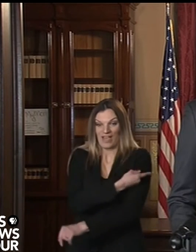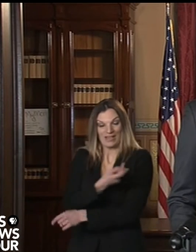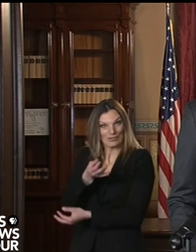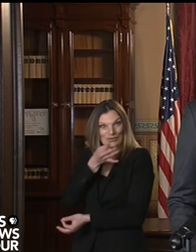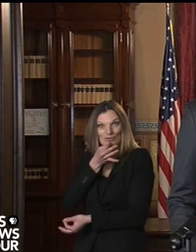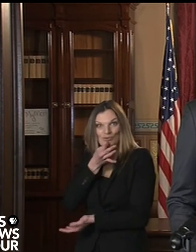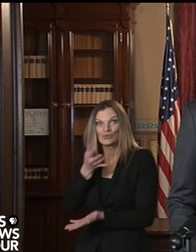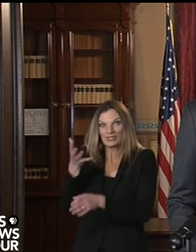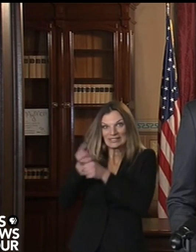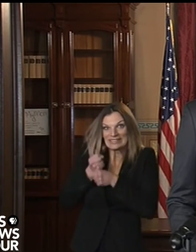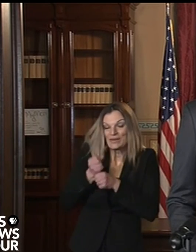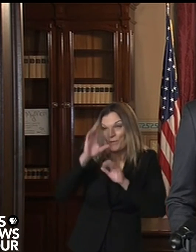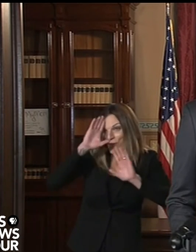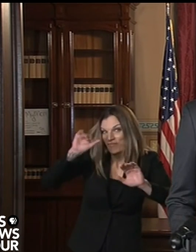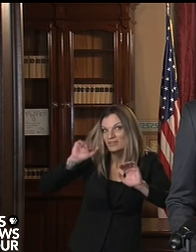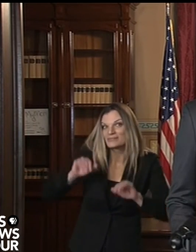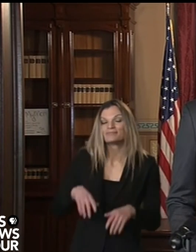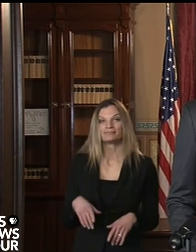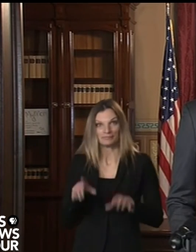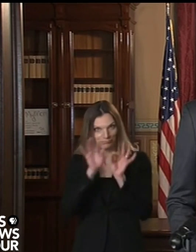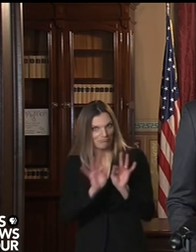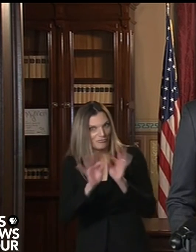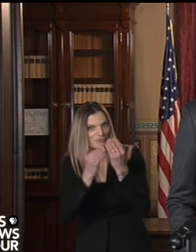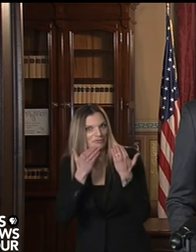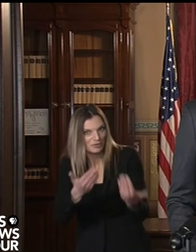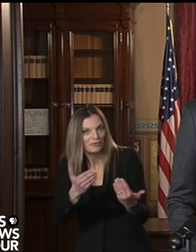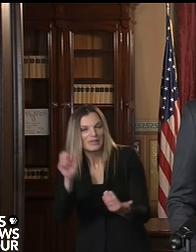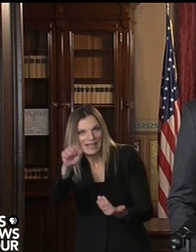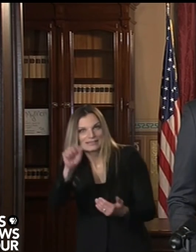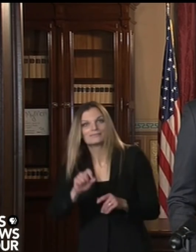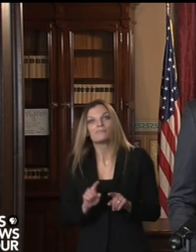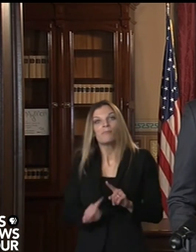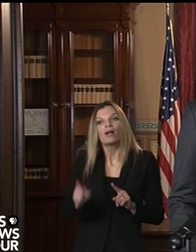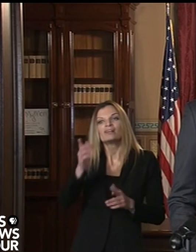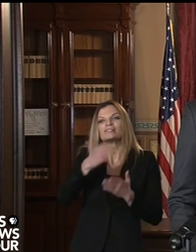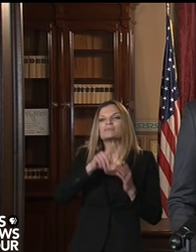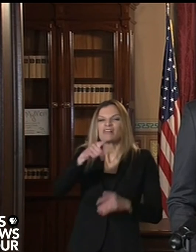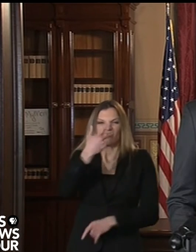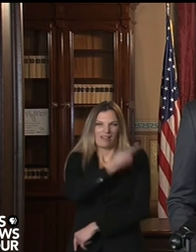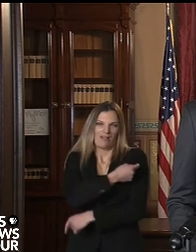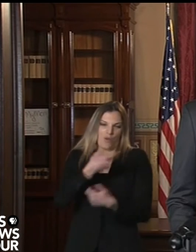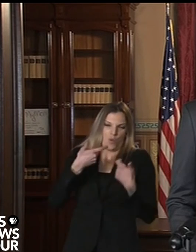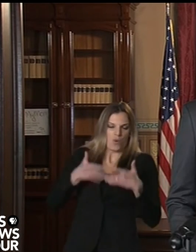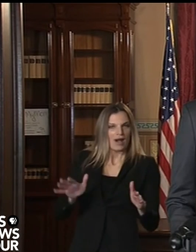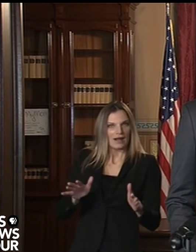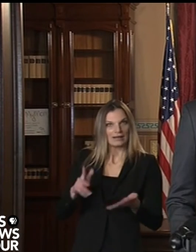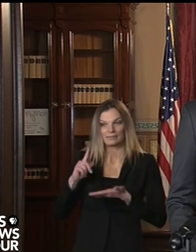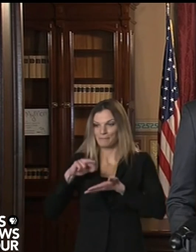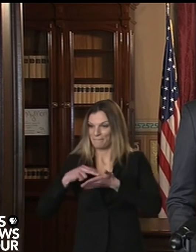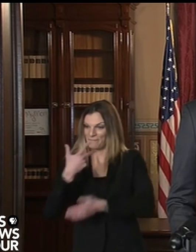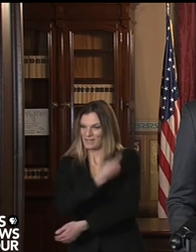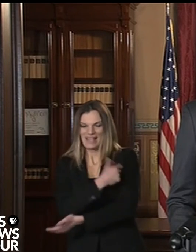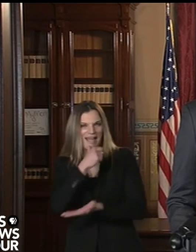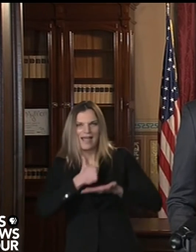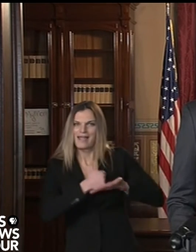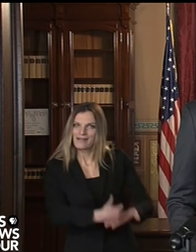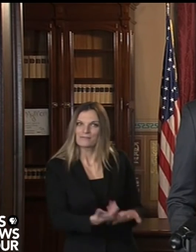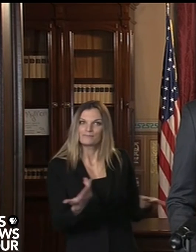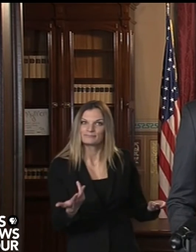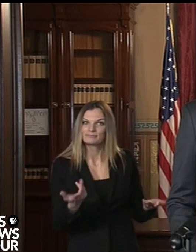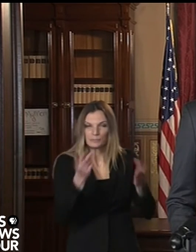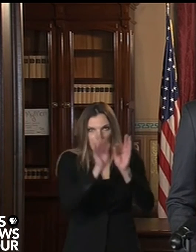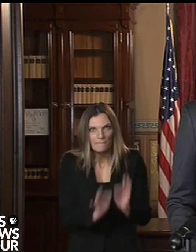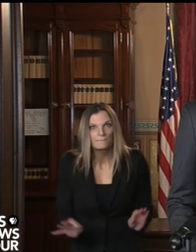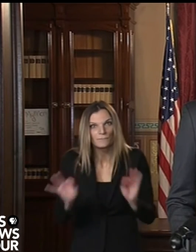only matters if people get vaccinated. Several vaccines are very close to distribution, but it will be critical that